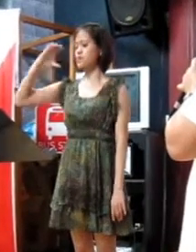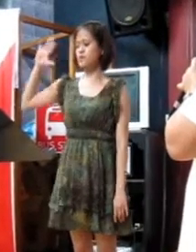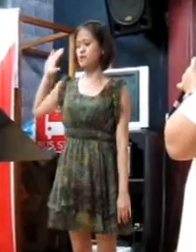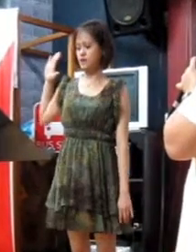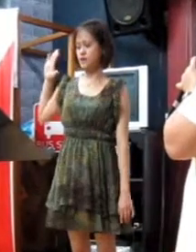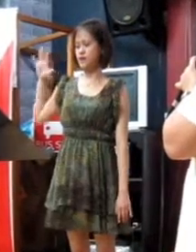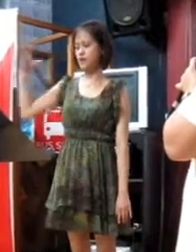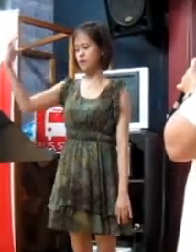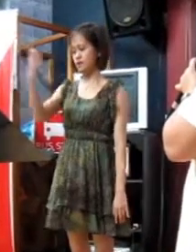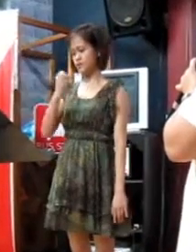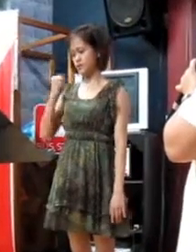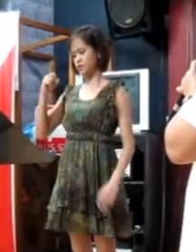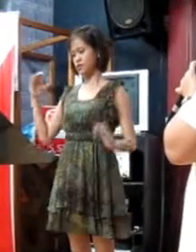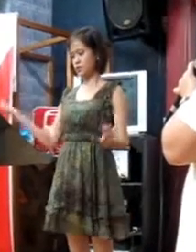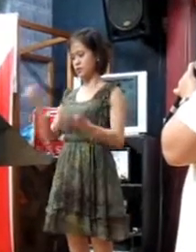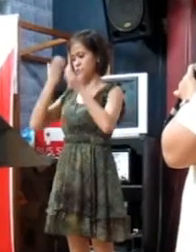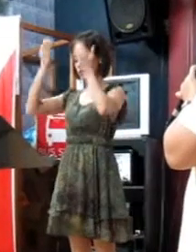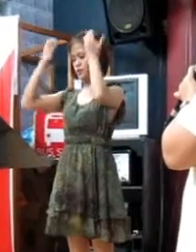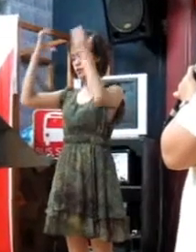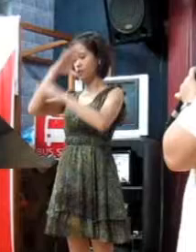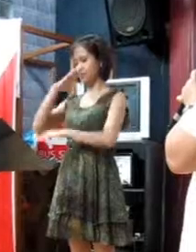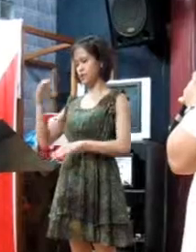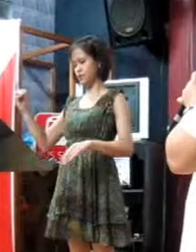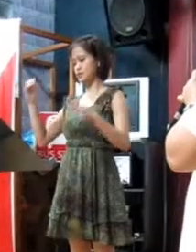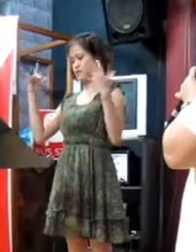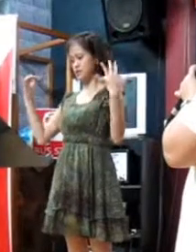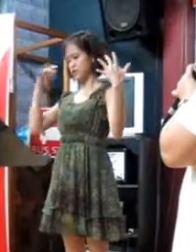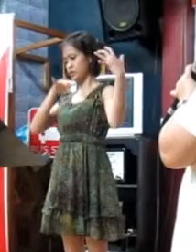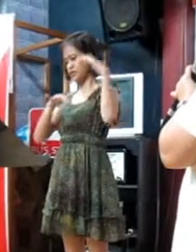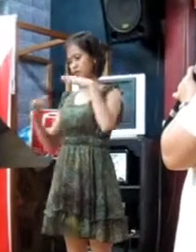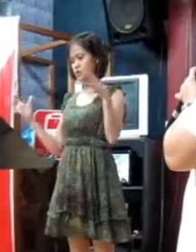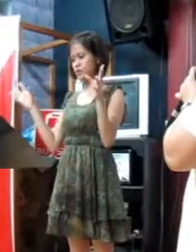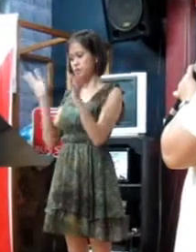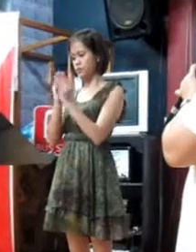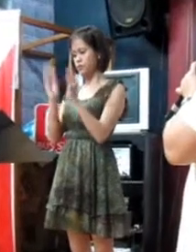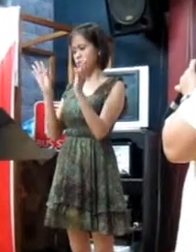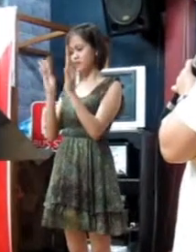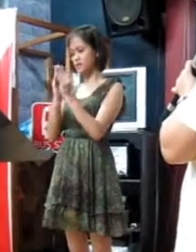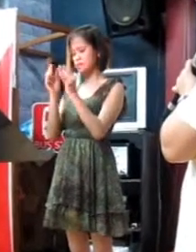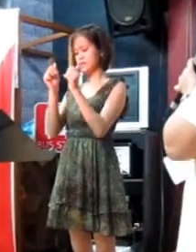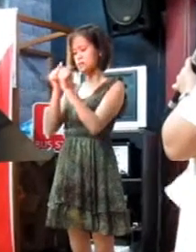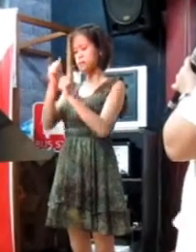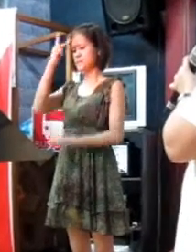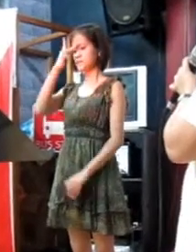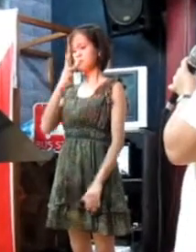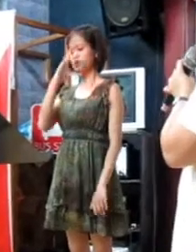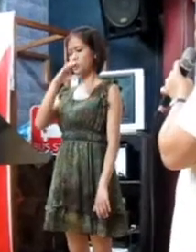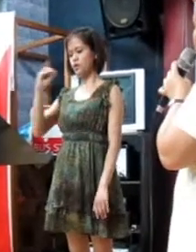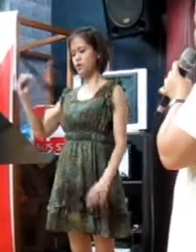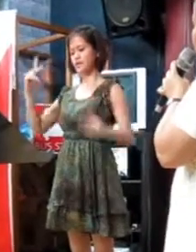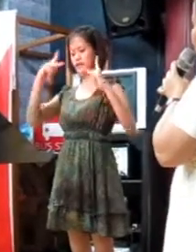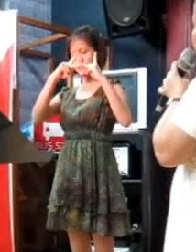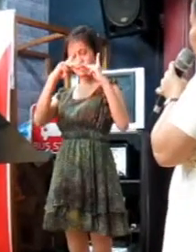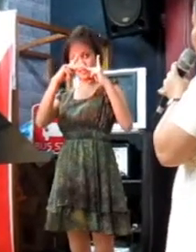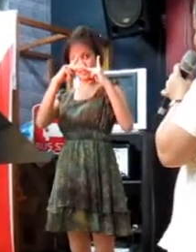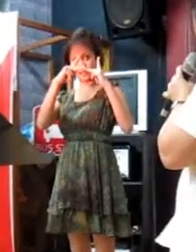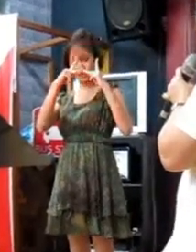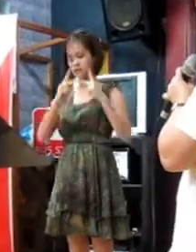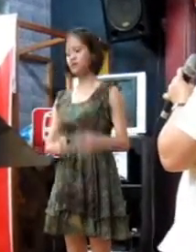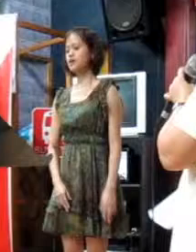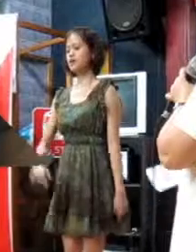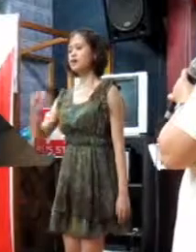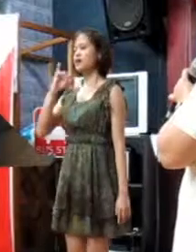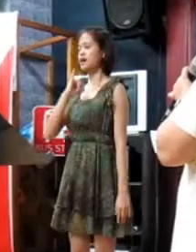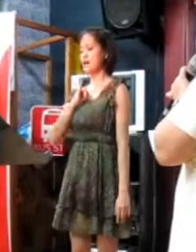BIDA oath-taking ceremony and consultation meeting with